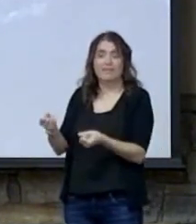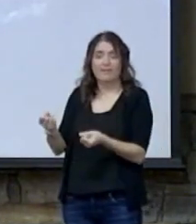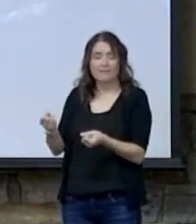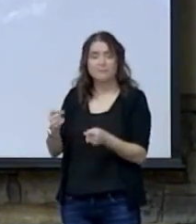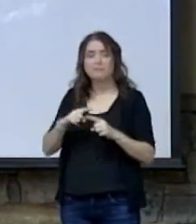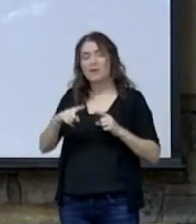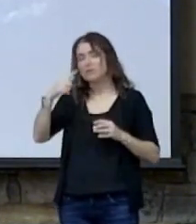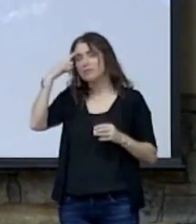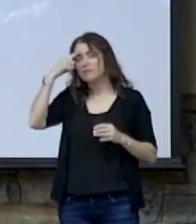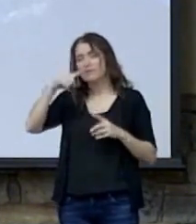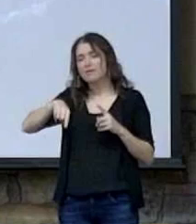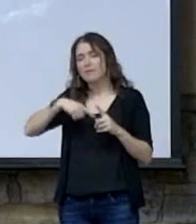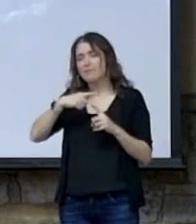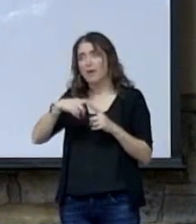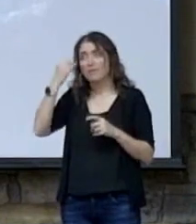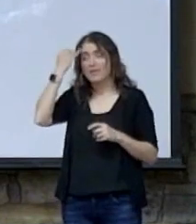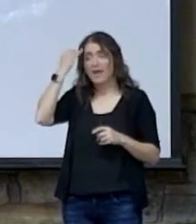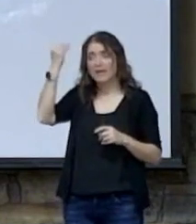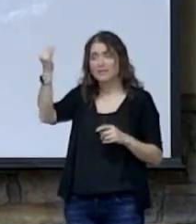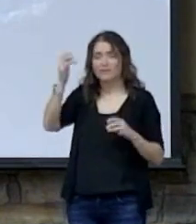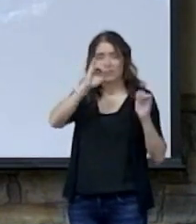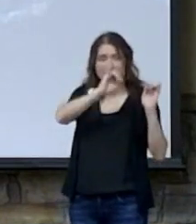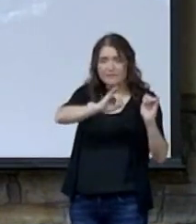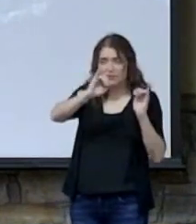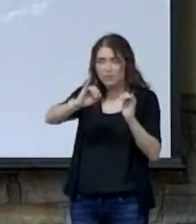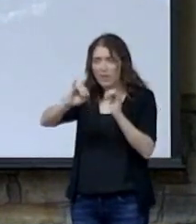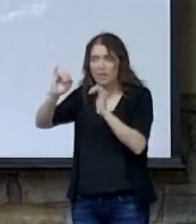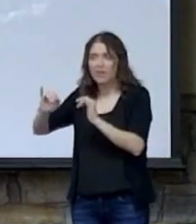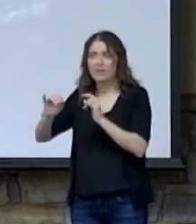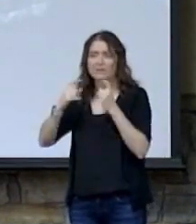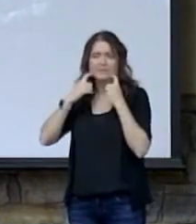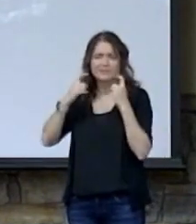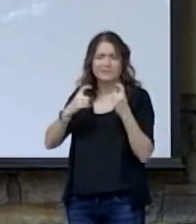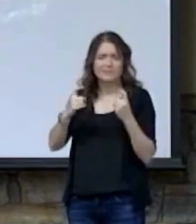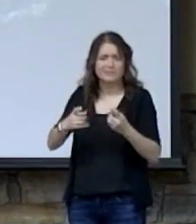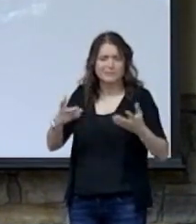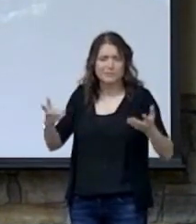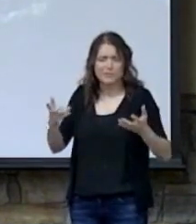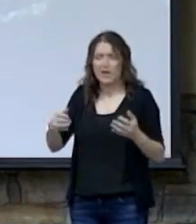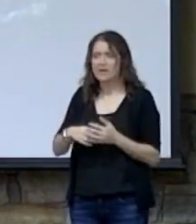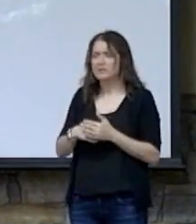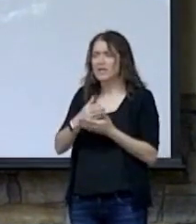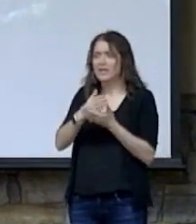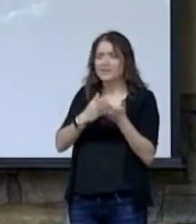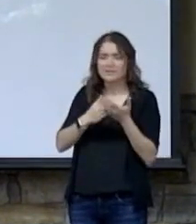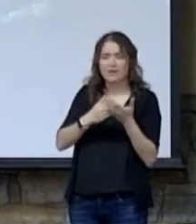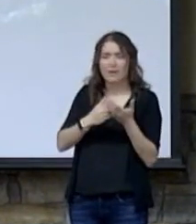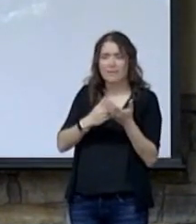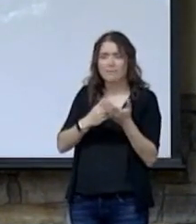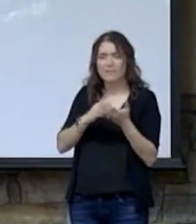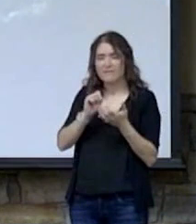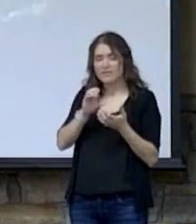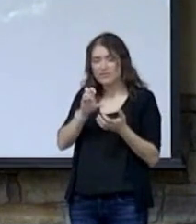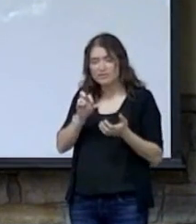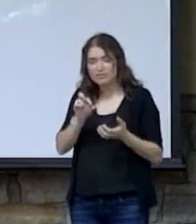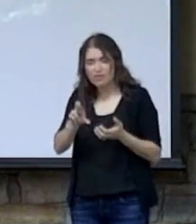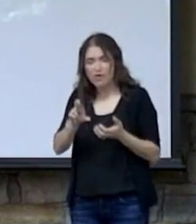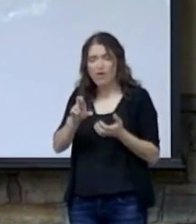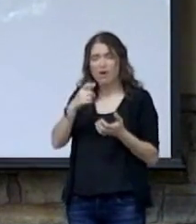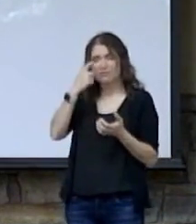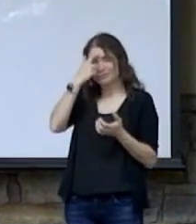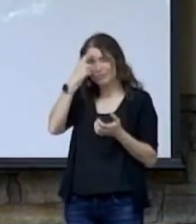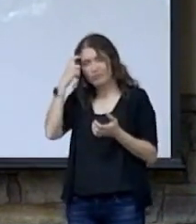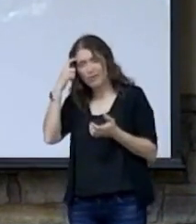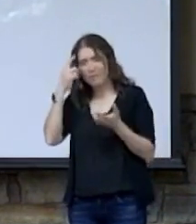the idea of what our individual sins are and some of the scars that they can leave and some